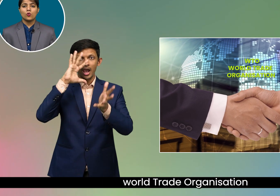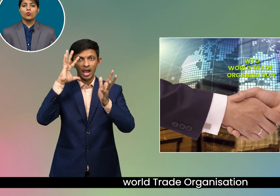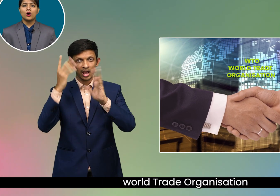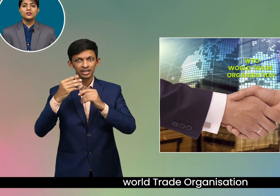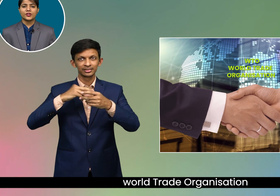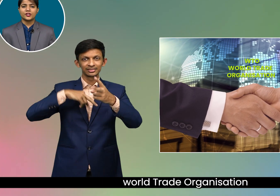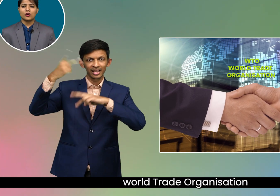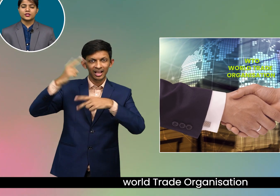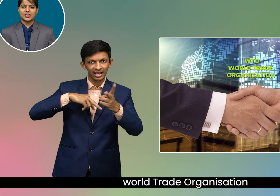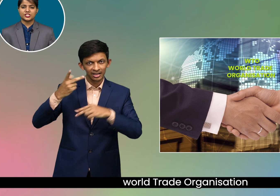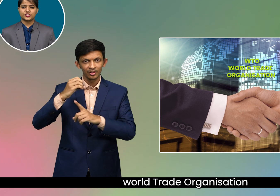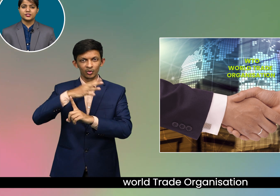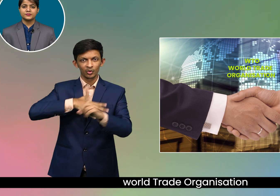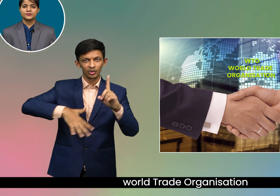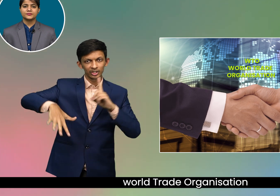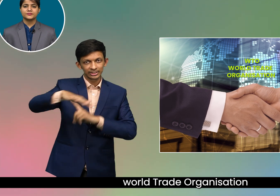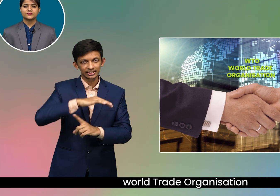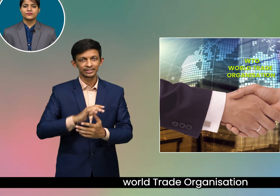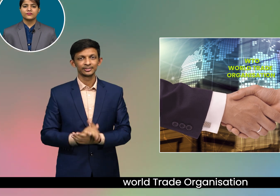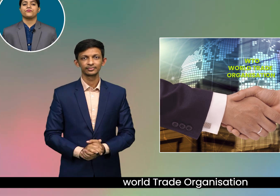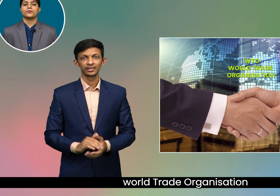WTO, World Trade Organization,